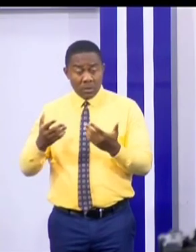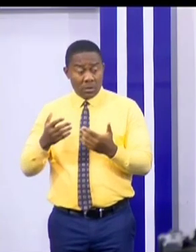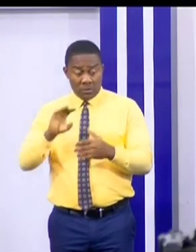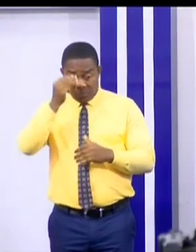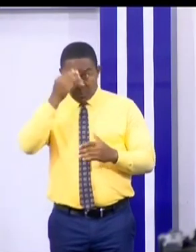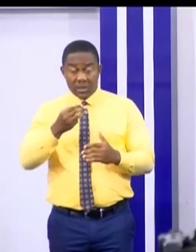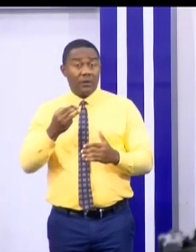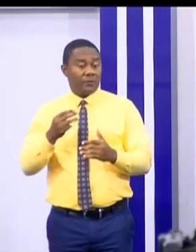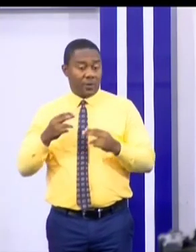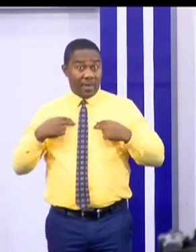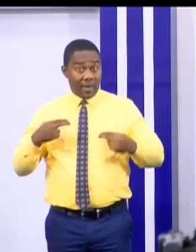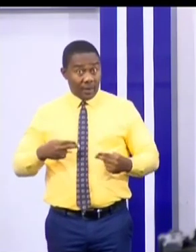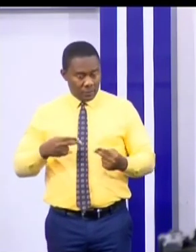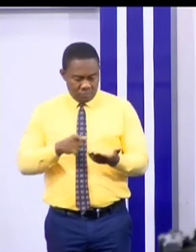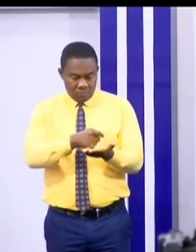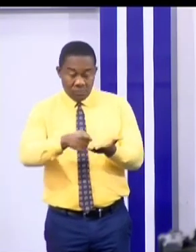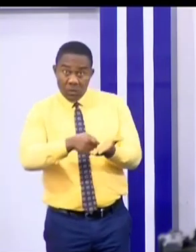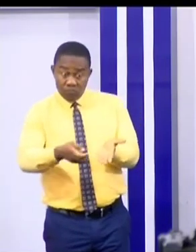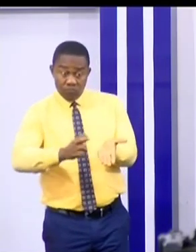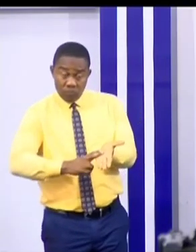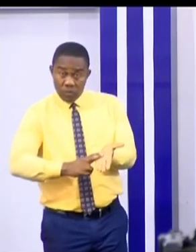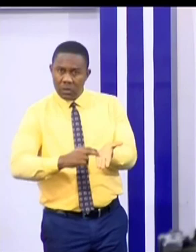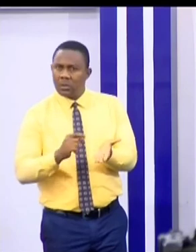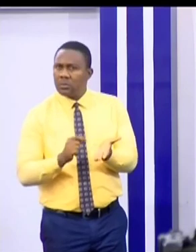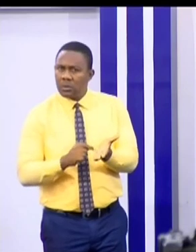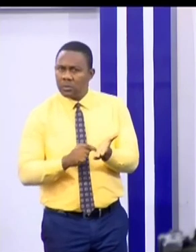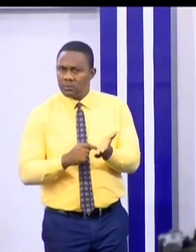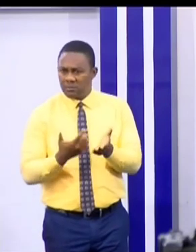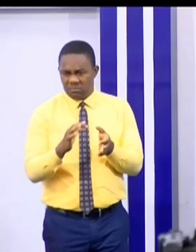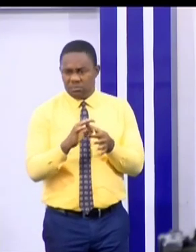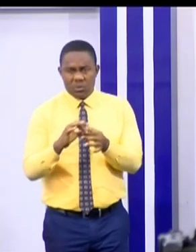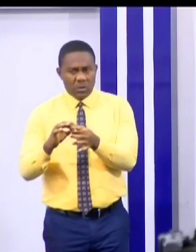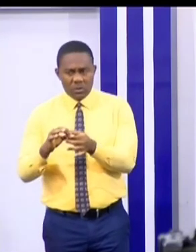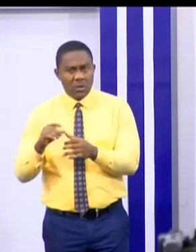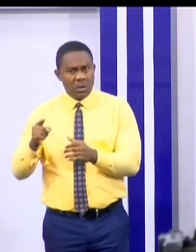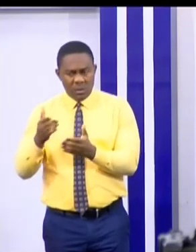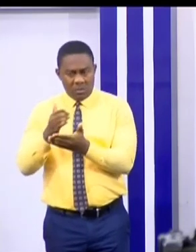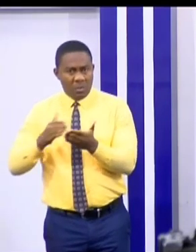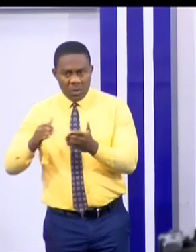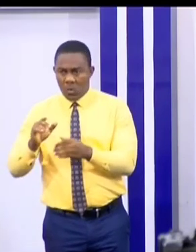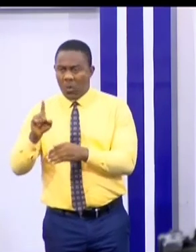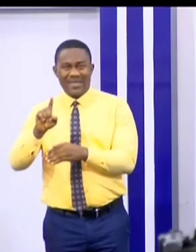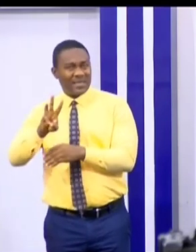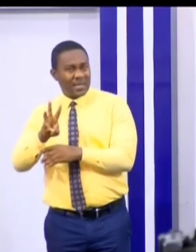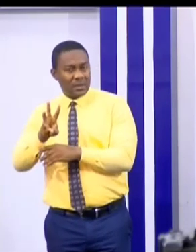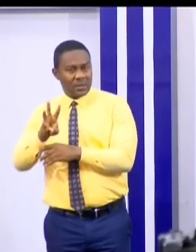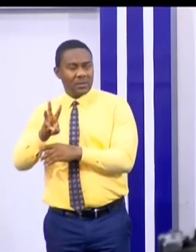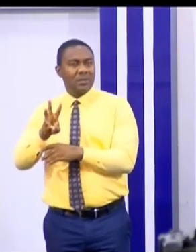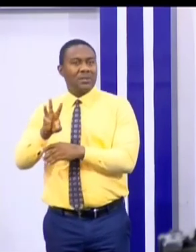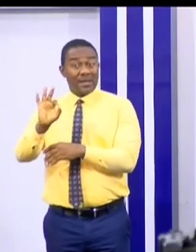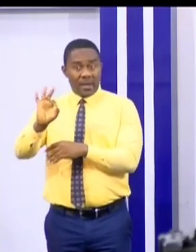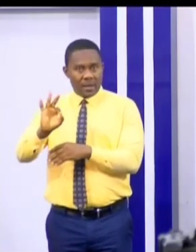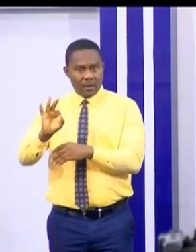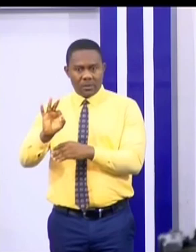Kweku Ajimamenu, Member of Parliament. And it is pursuant to subsection 1 of section 169 of Act